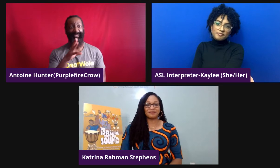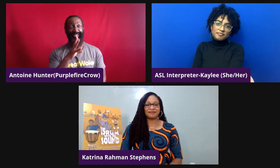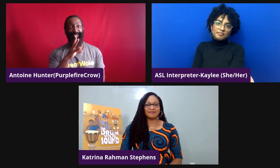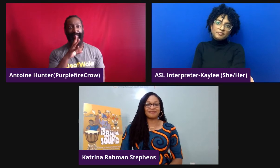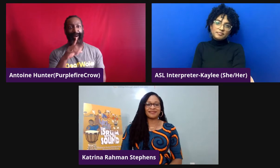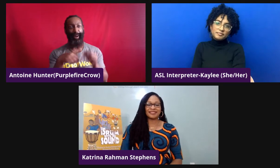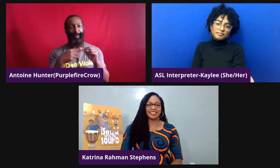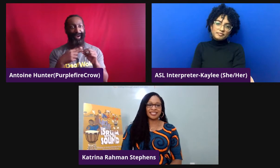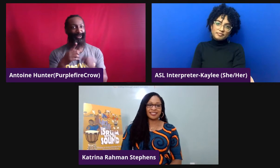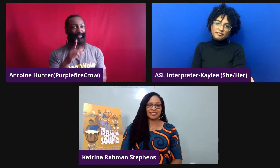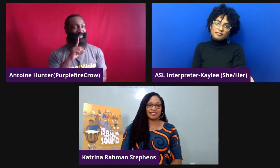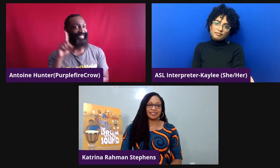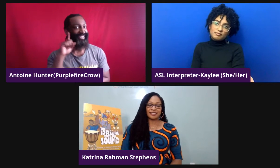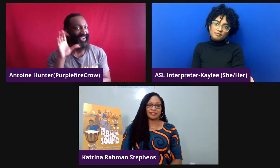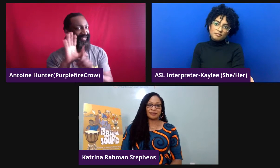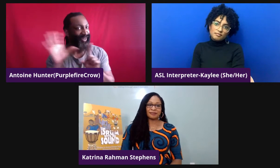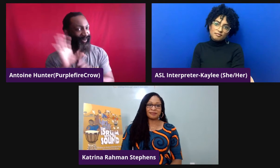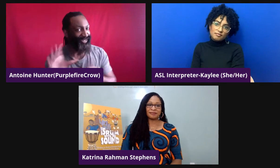Beautiful, beautiful.